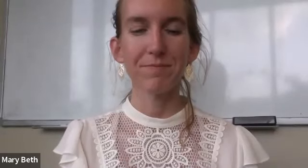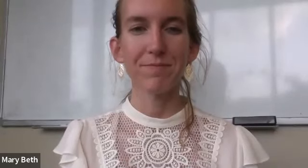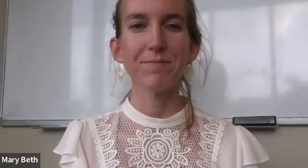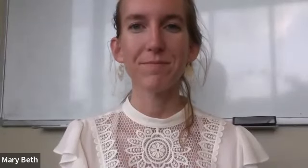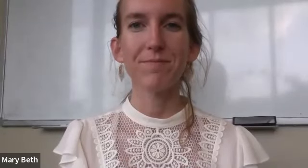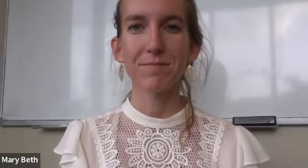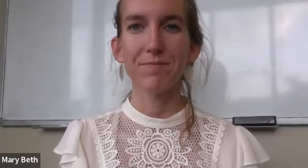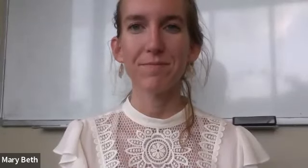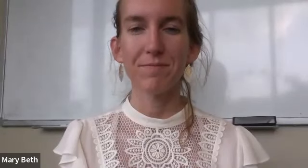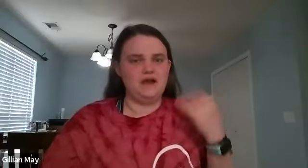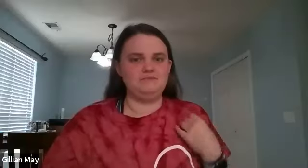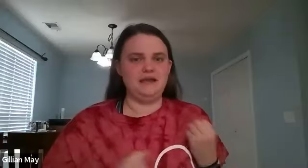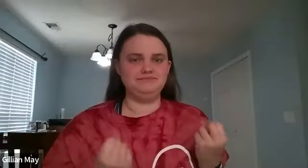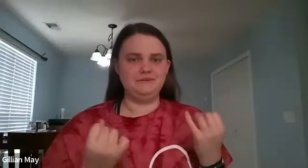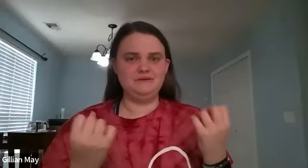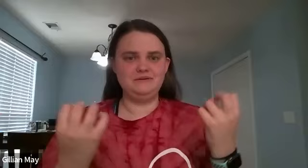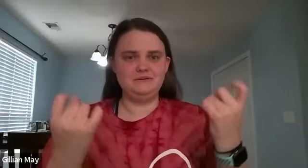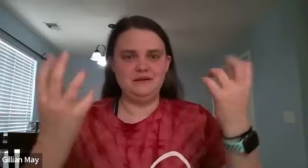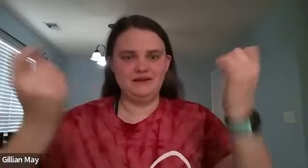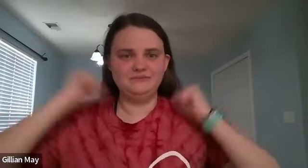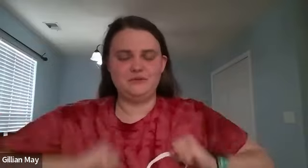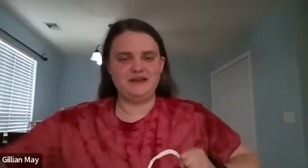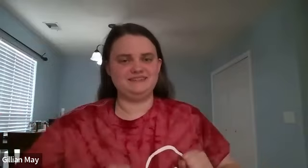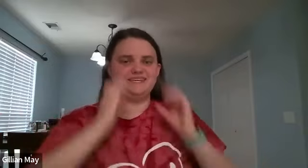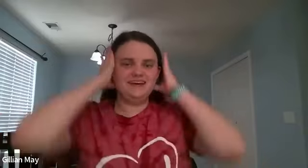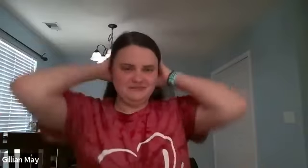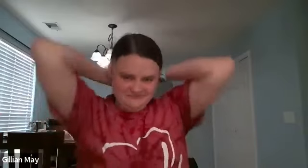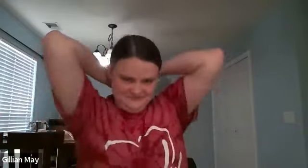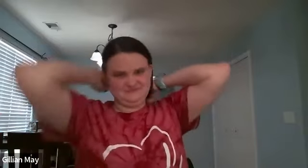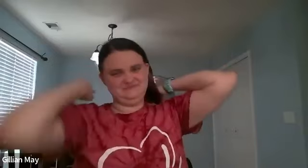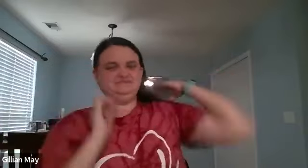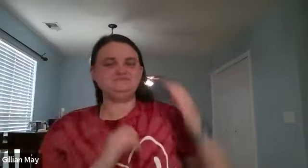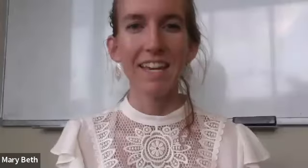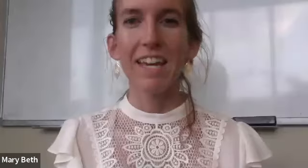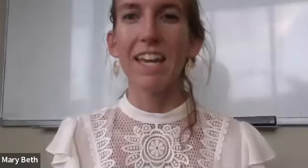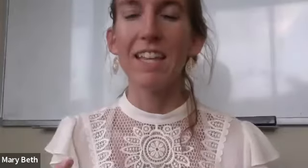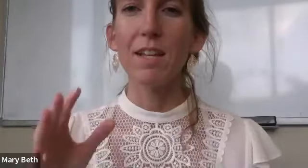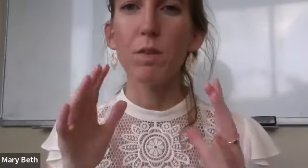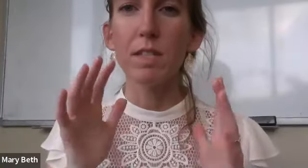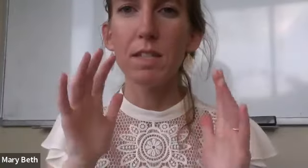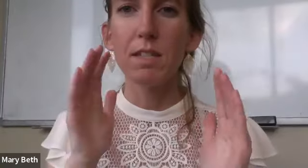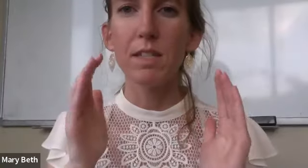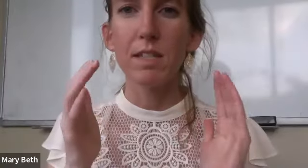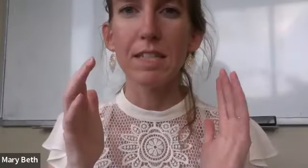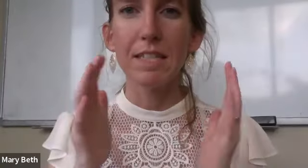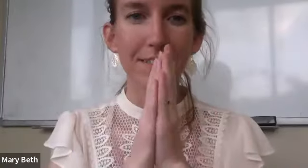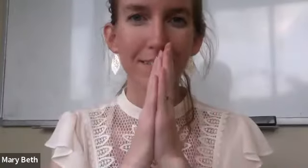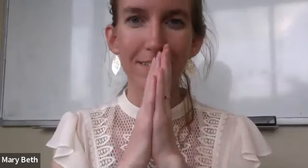So that's why I'm like with all my hands. I'll try to continue that. Sometimes it's